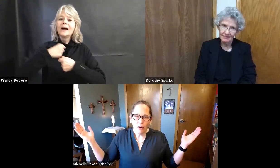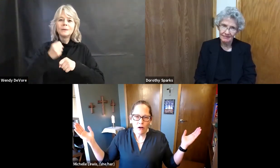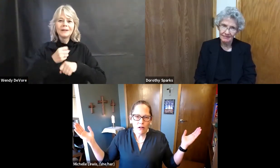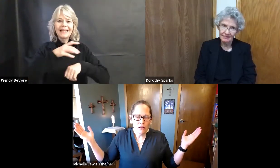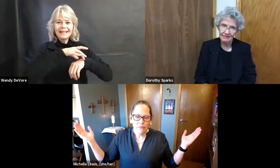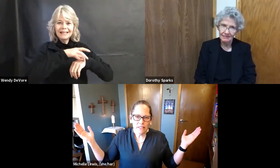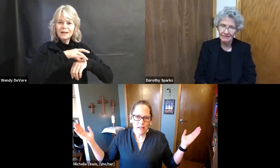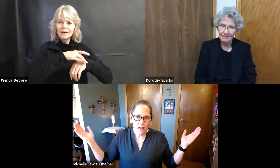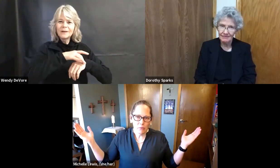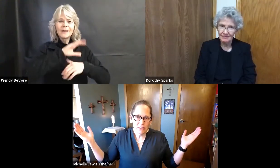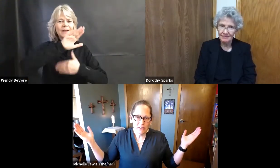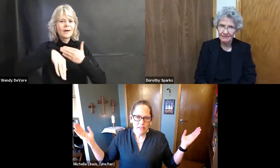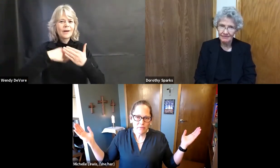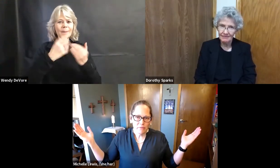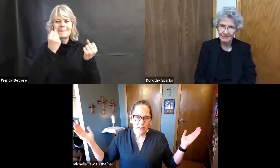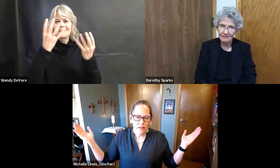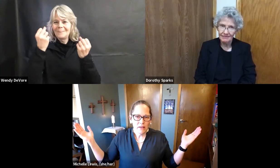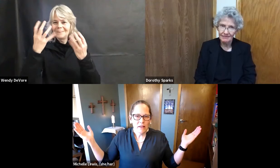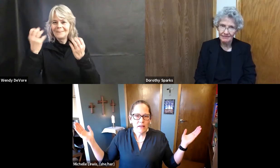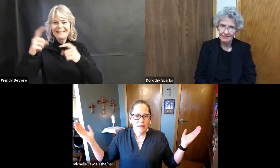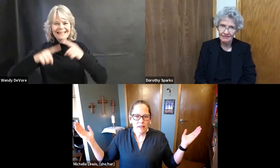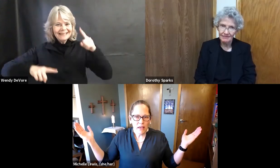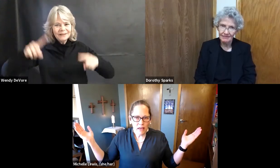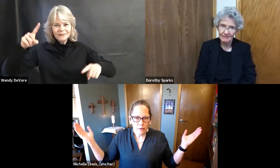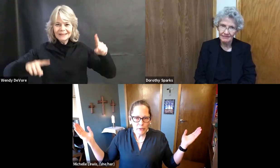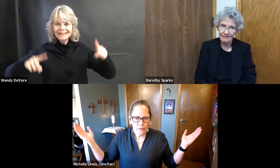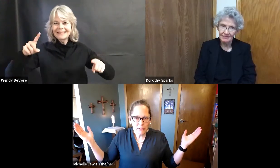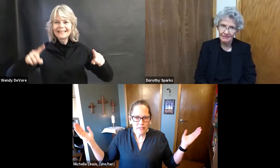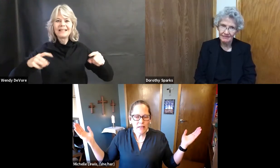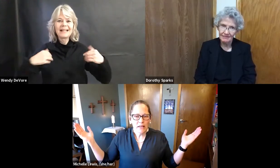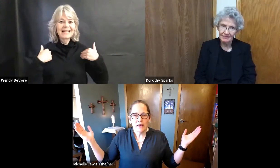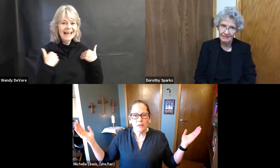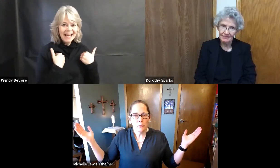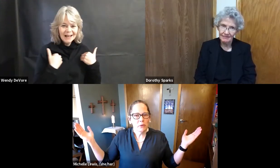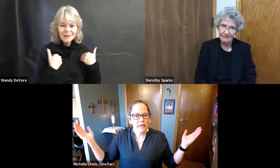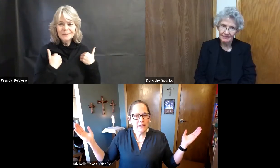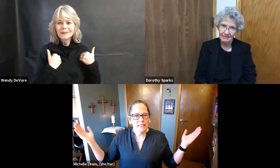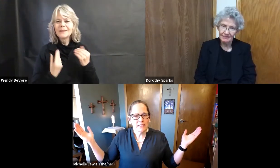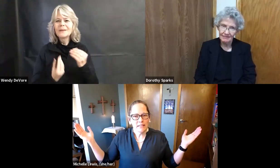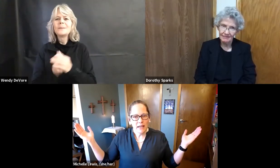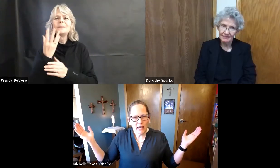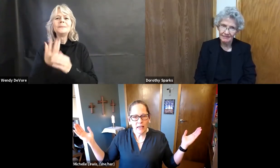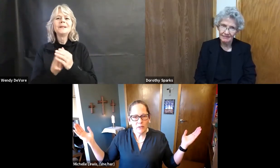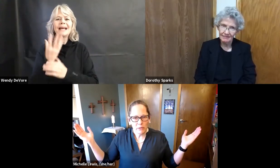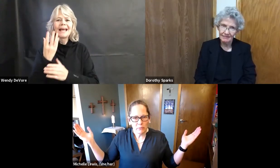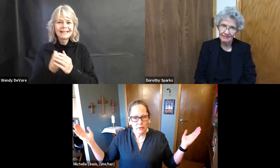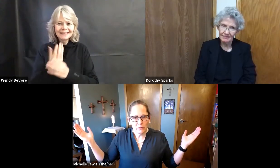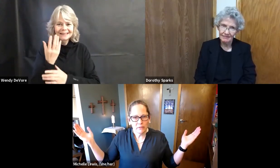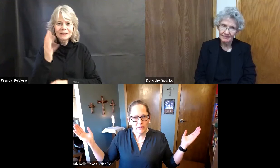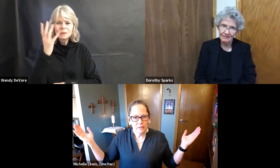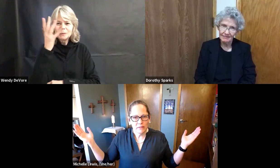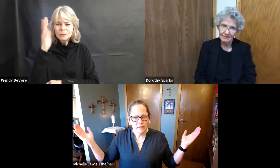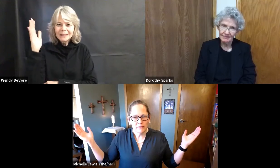and all of its inhabitants, the animals, the plants, and the